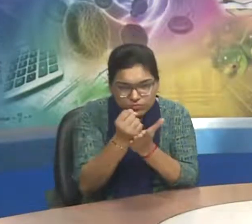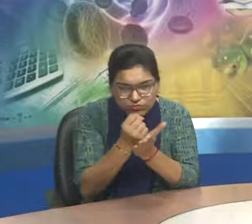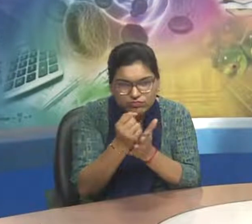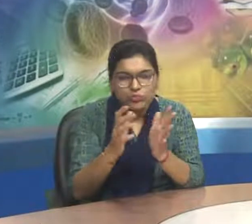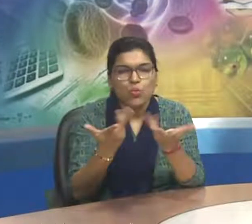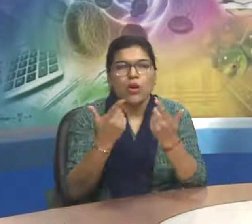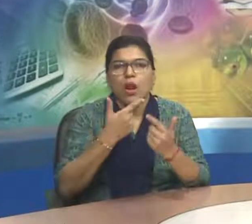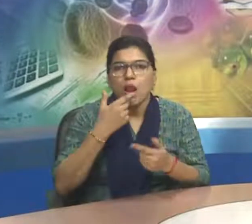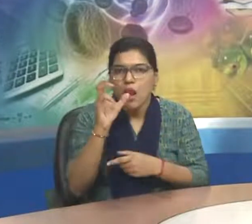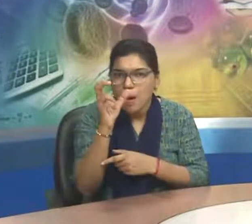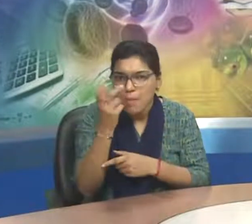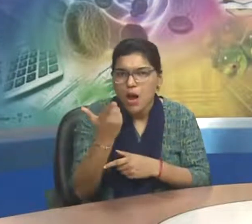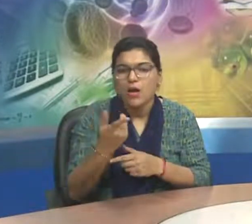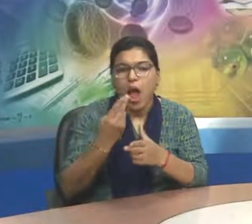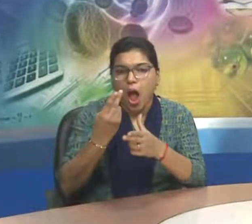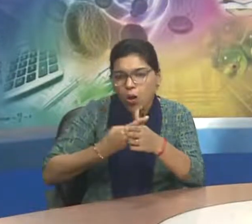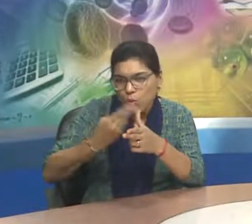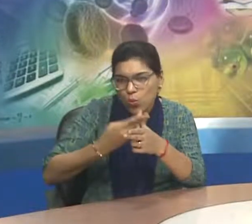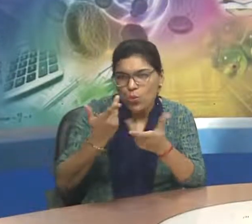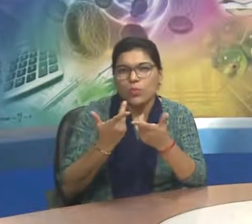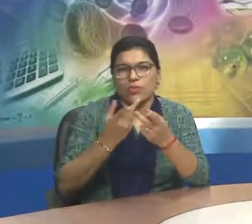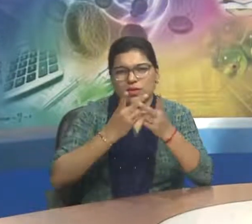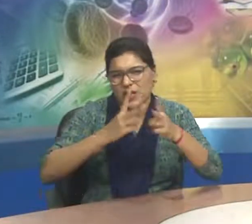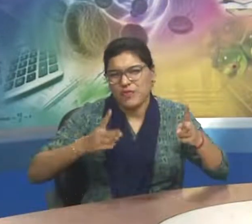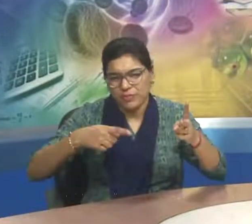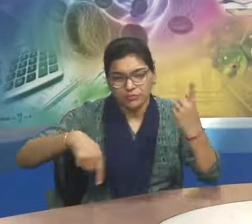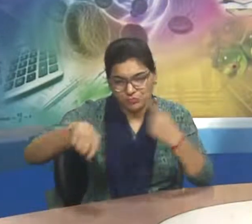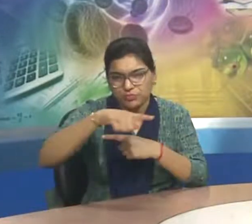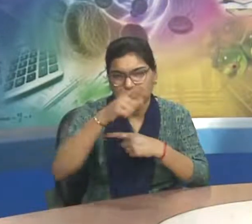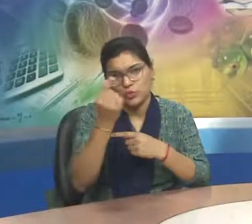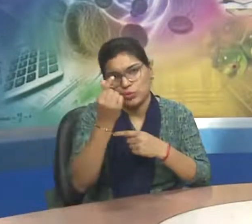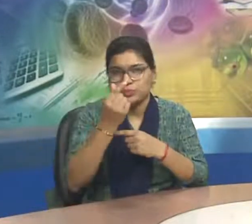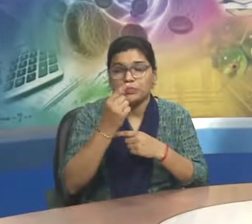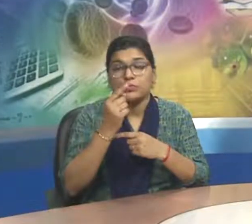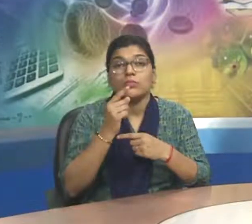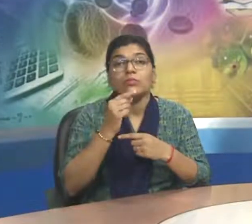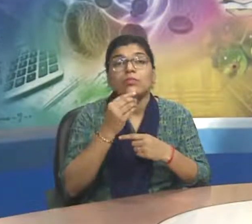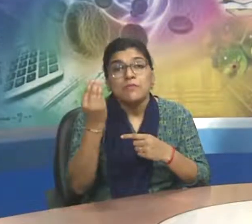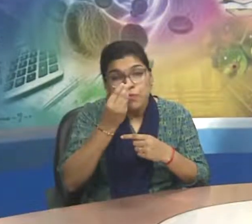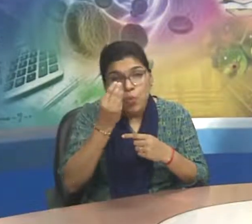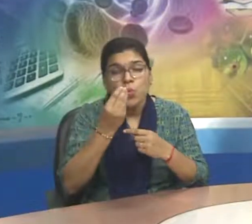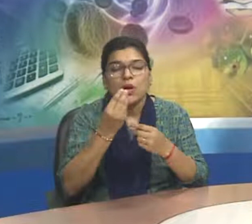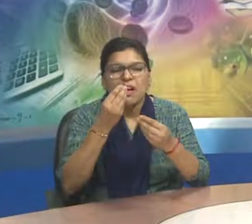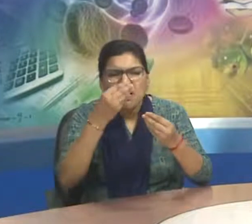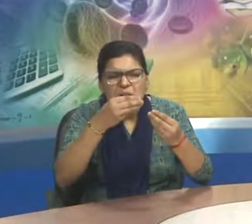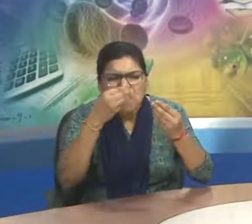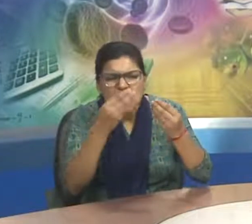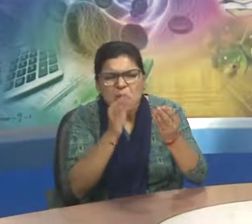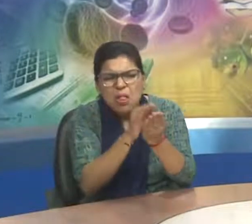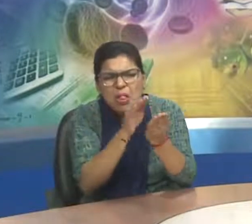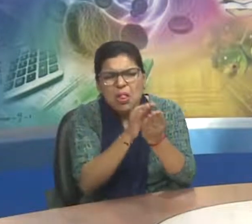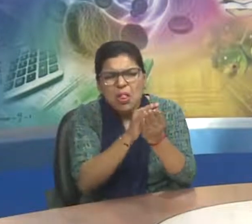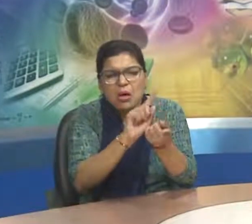from the vegetations which grew millions of years ago.